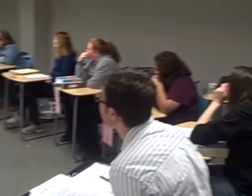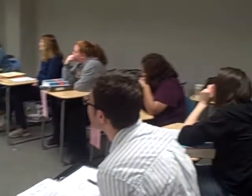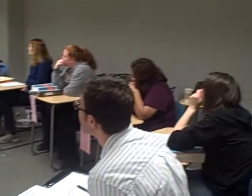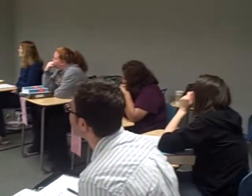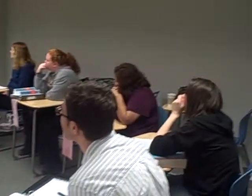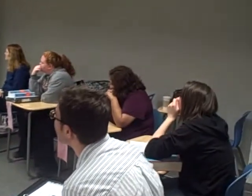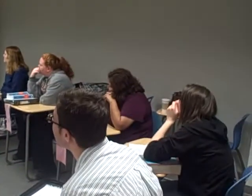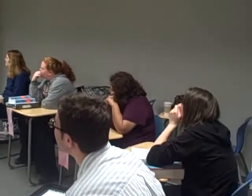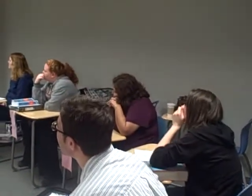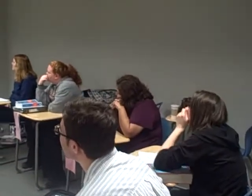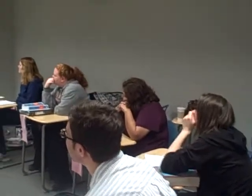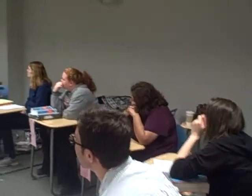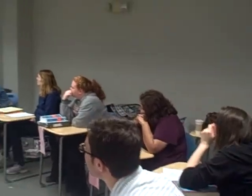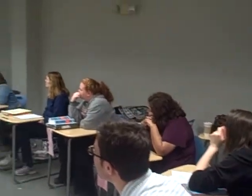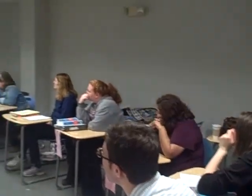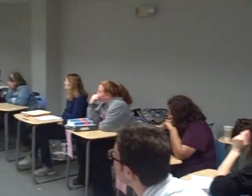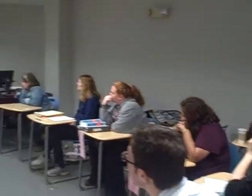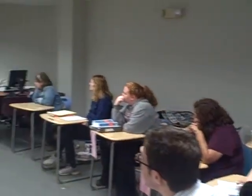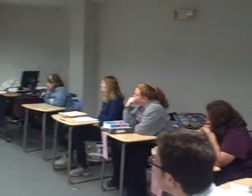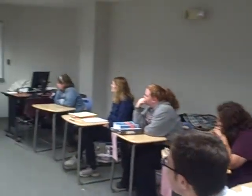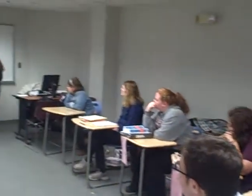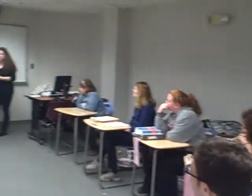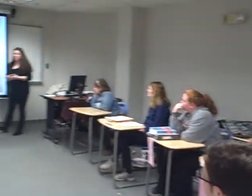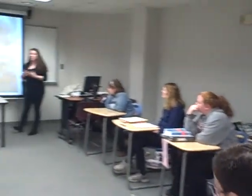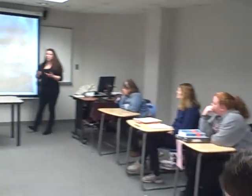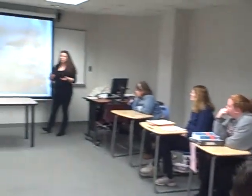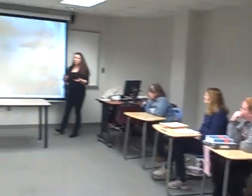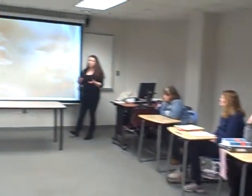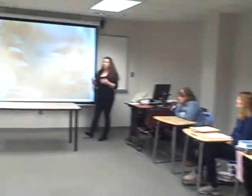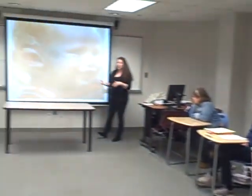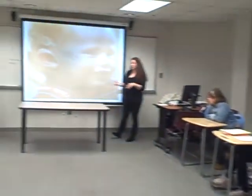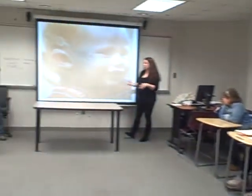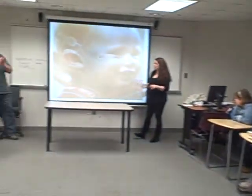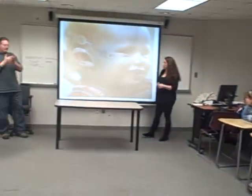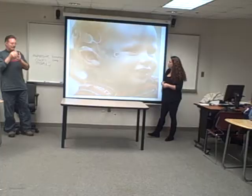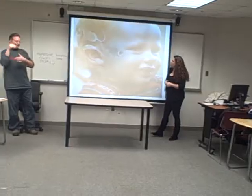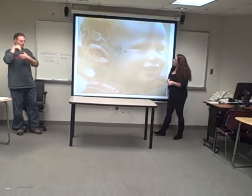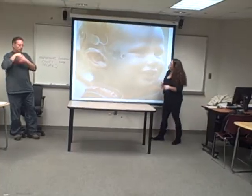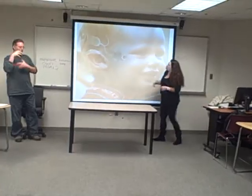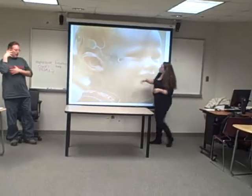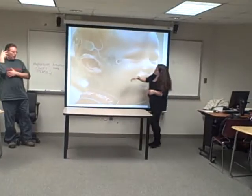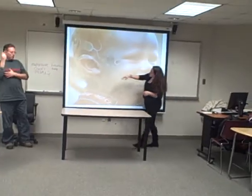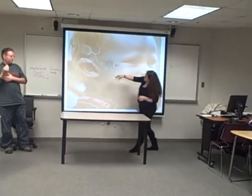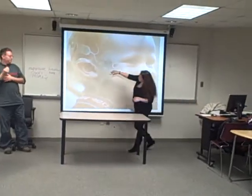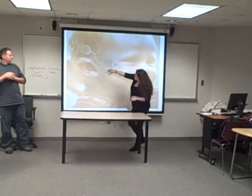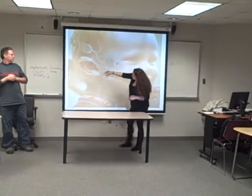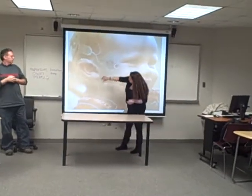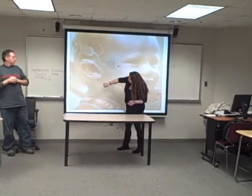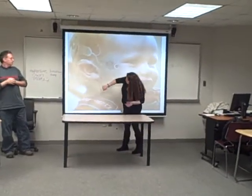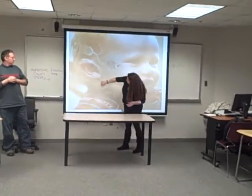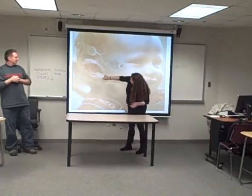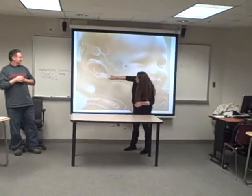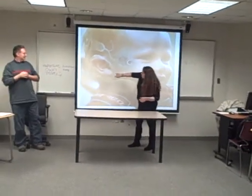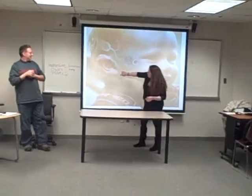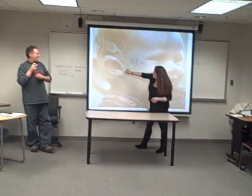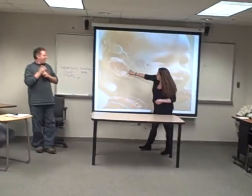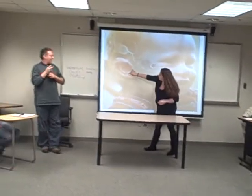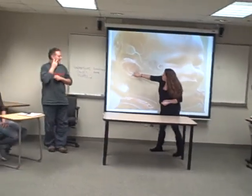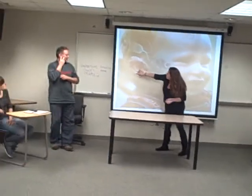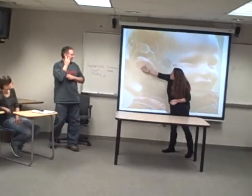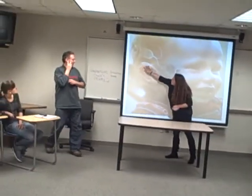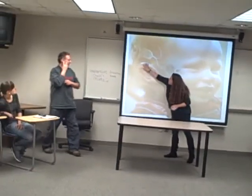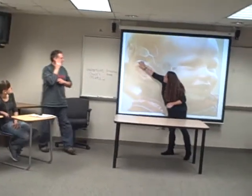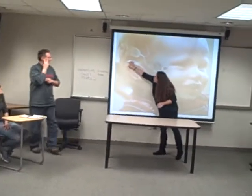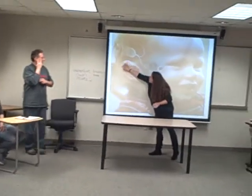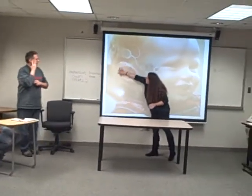So I'm going to explain to you the components of the implant. It has 2 pieces, internal and external. So it's a little hard to see, I don't know if you guys can